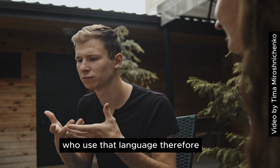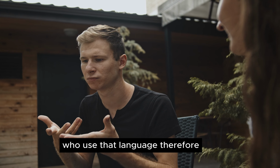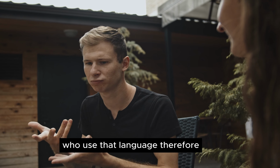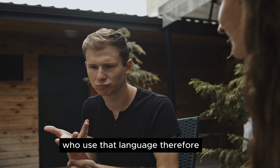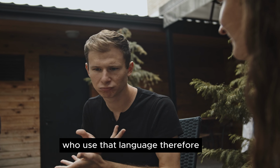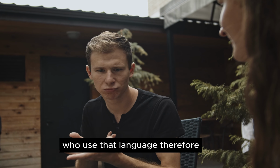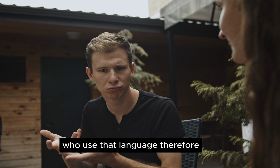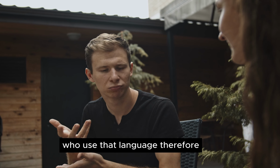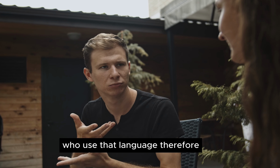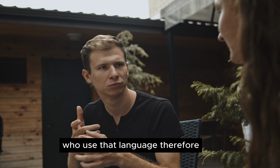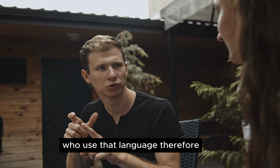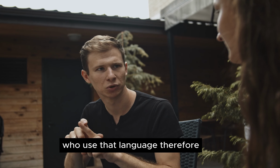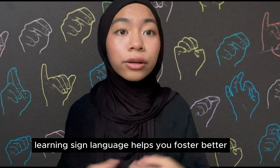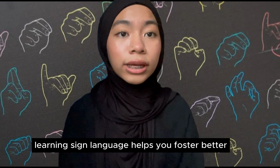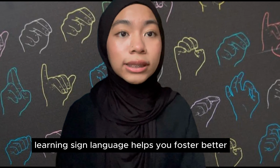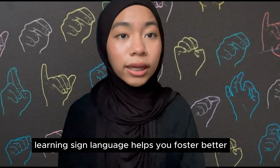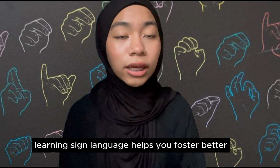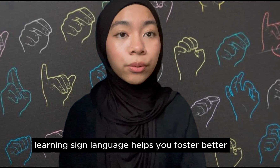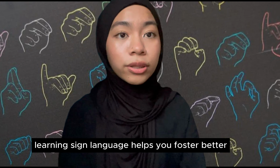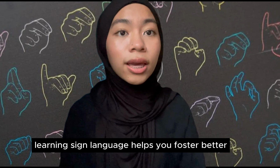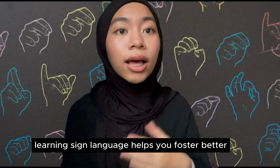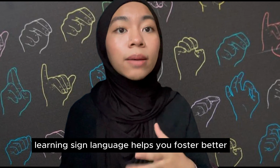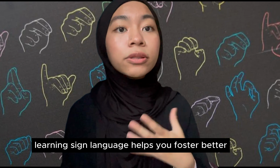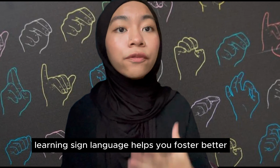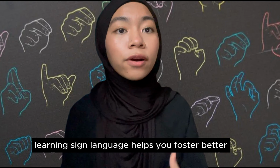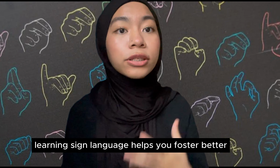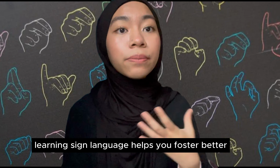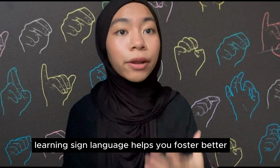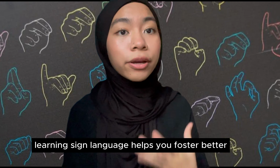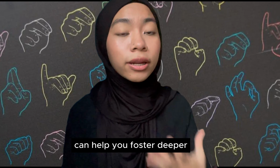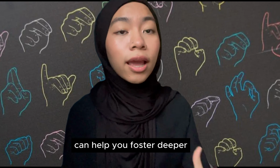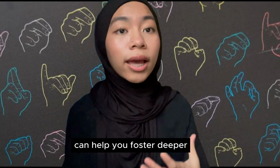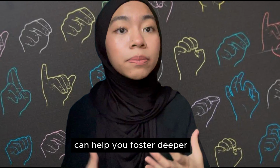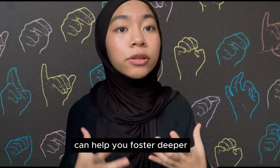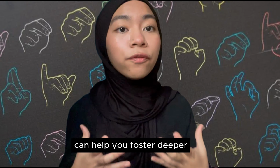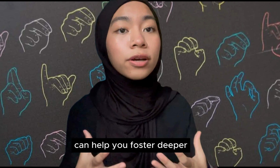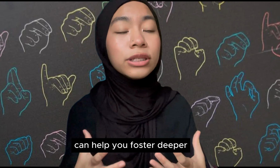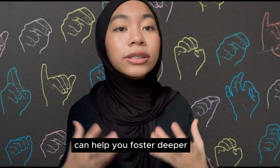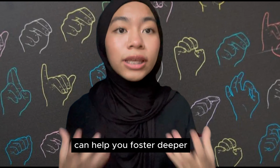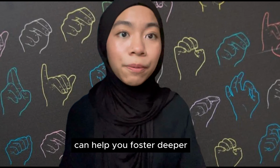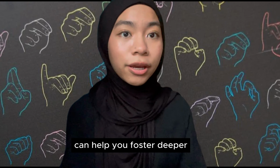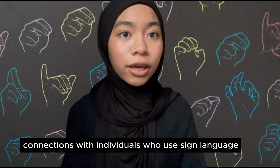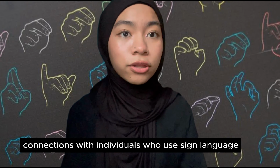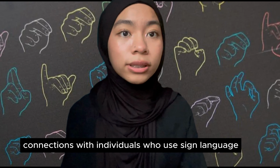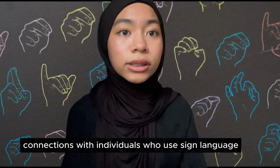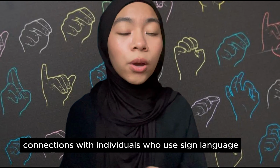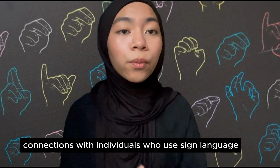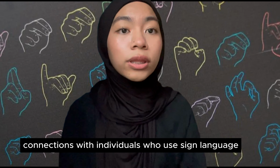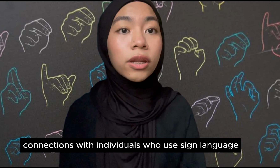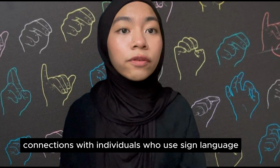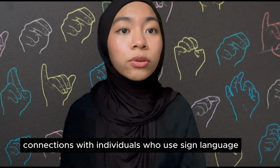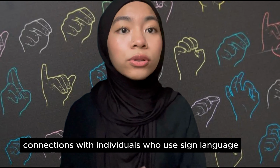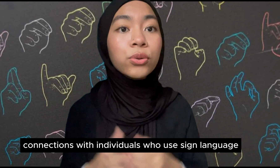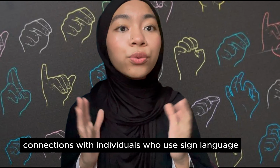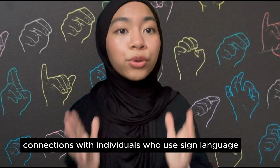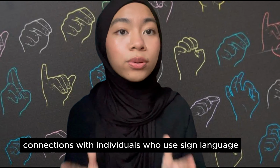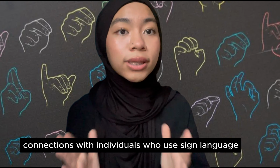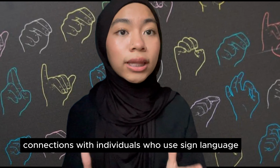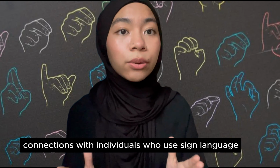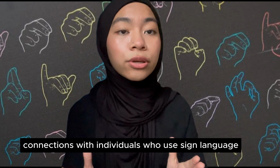language. Therefore, learning sign language helps you foster better helps you foster deeper connections with individuals who use sign language